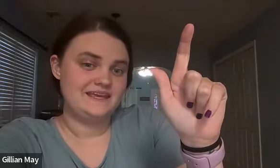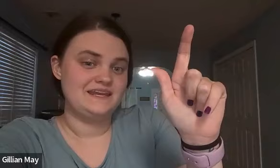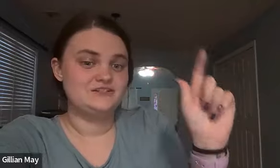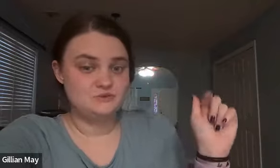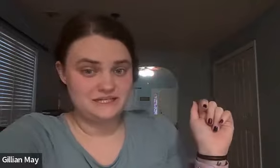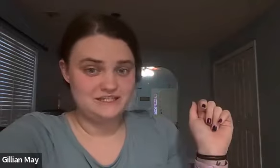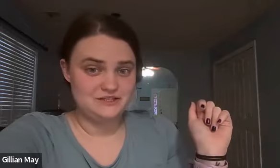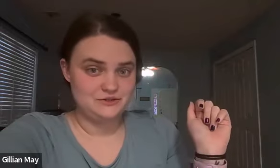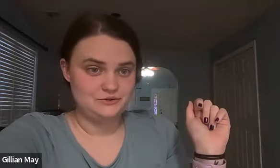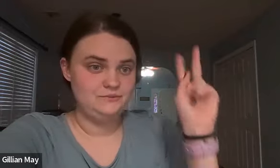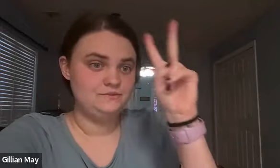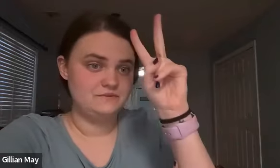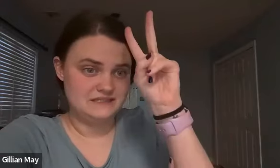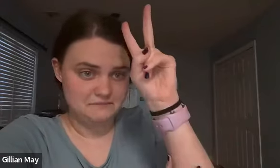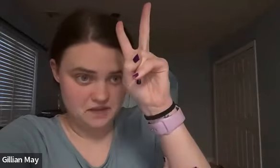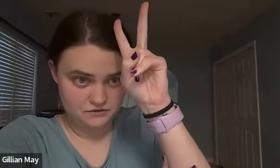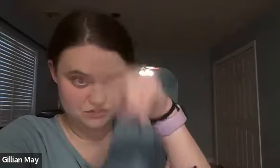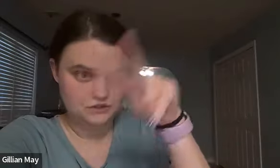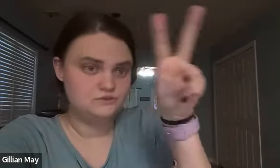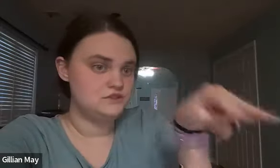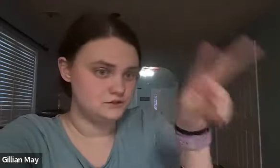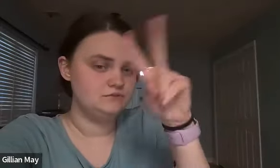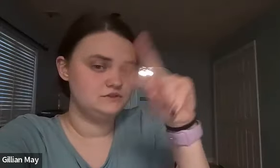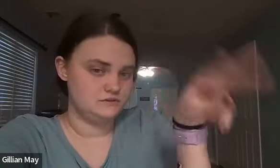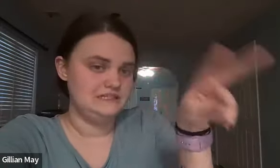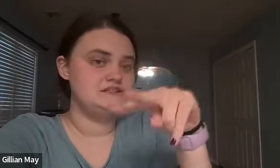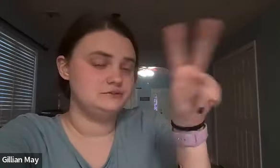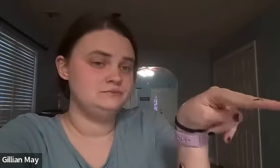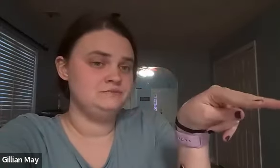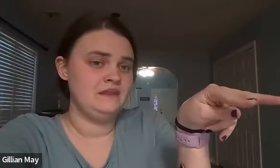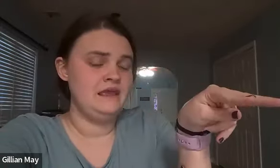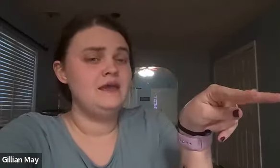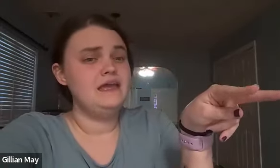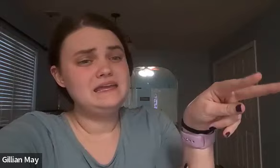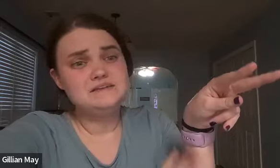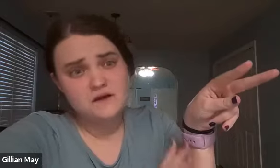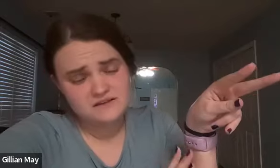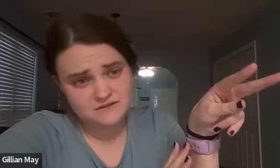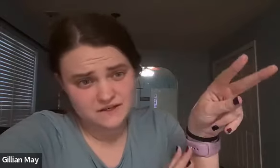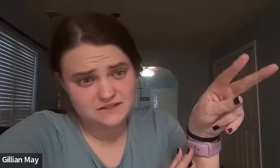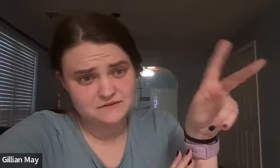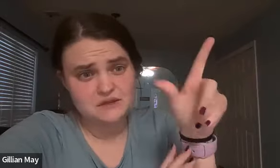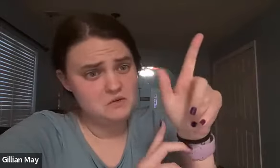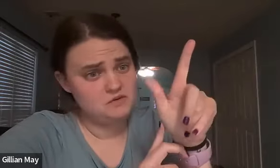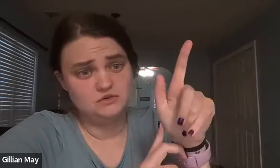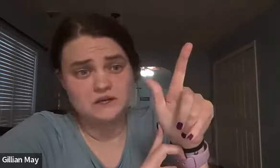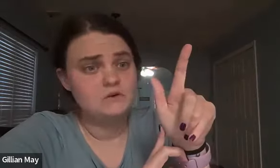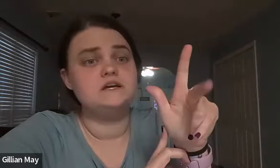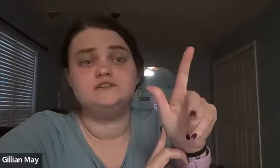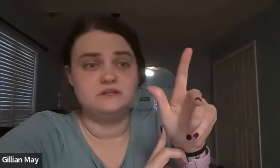Then 22, is that bounce 2, 2, 22. And if all else fails, if you can't remember 21, 23